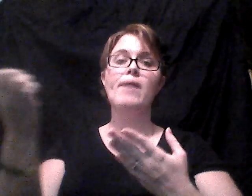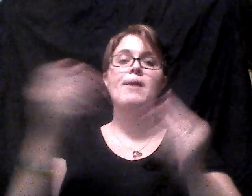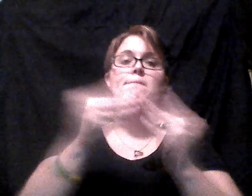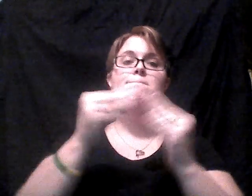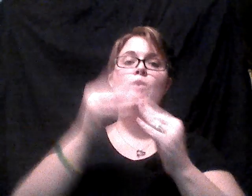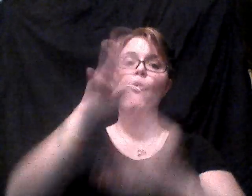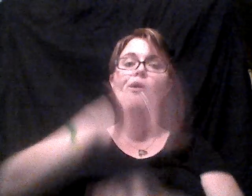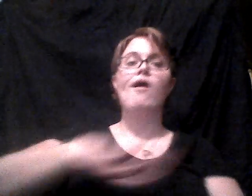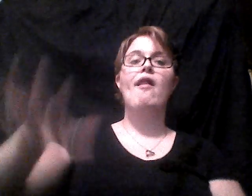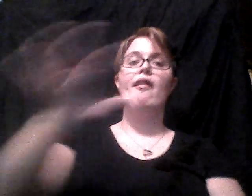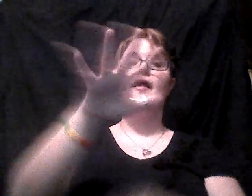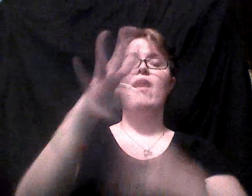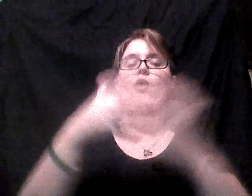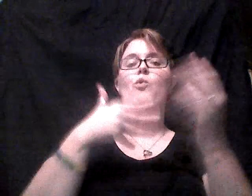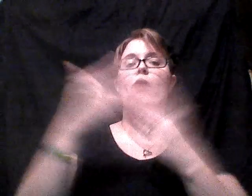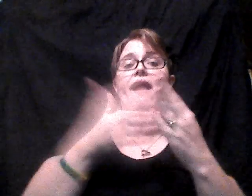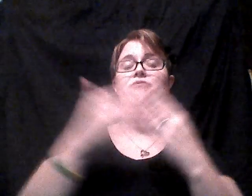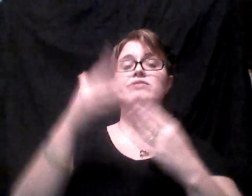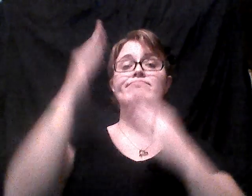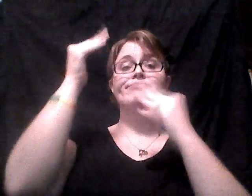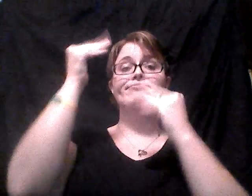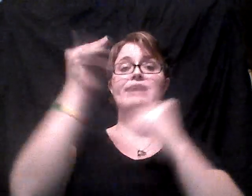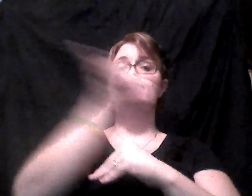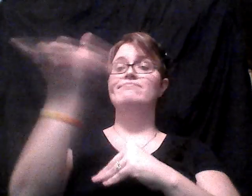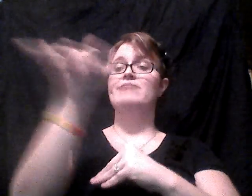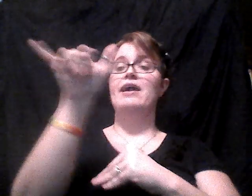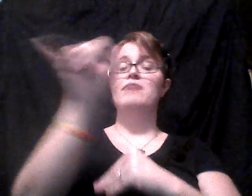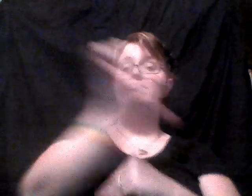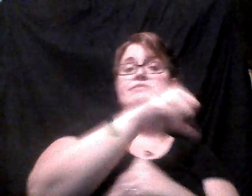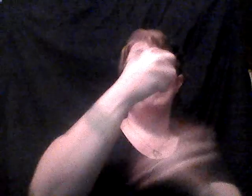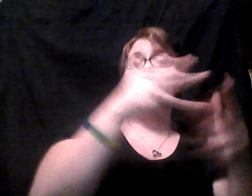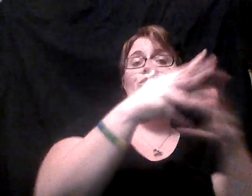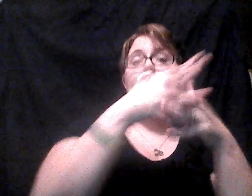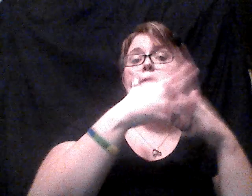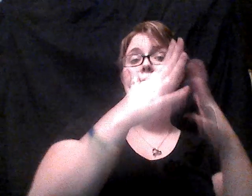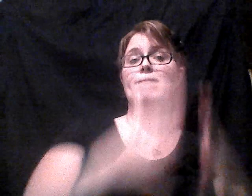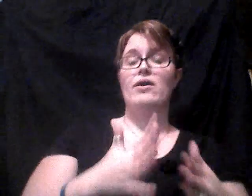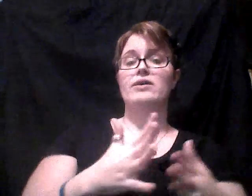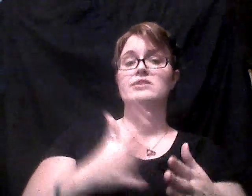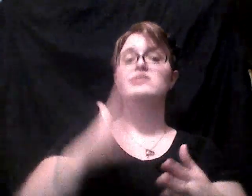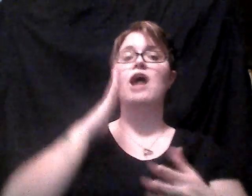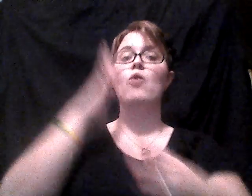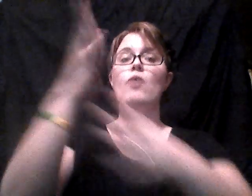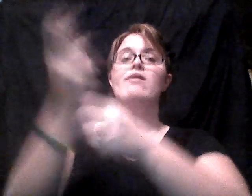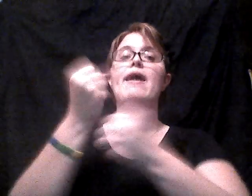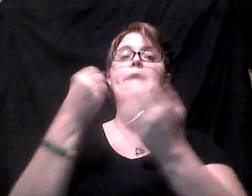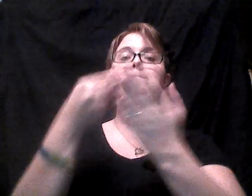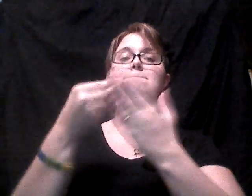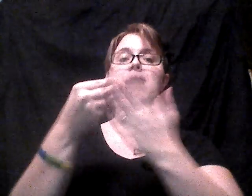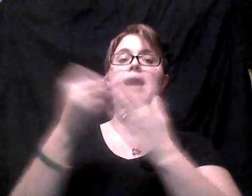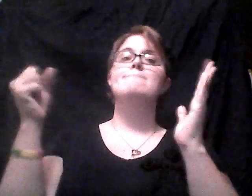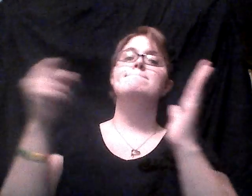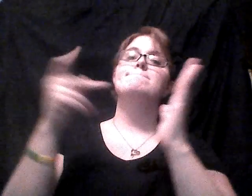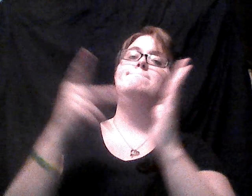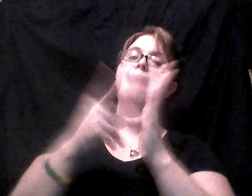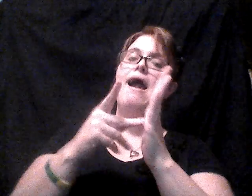the anticipation, like all other Americans, that this is going to return, that I'm going to be better off than I was before. Now, first of all, the magic word